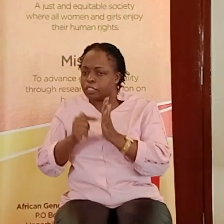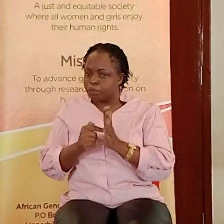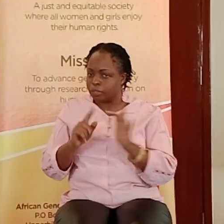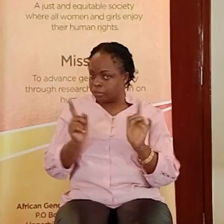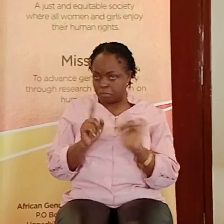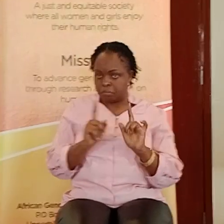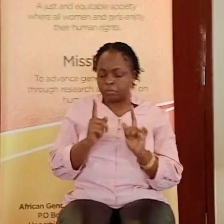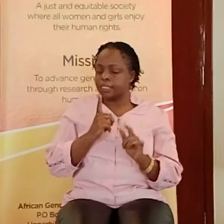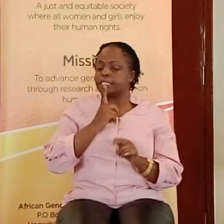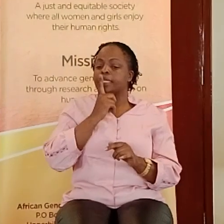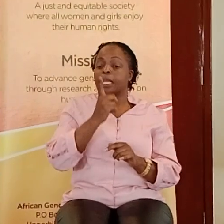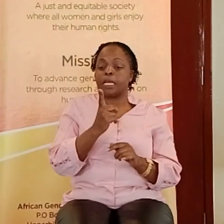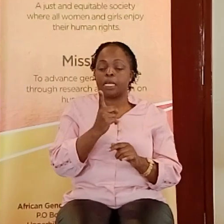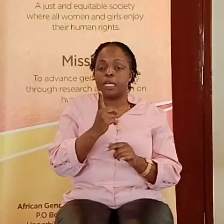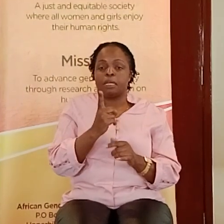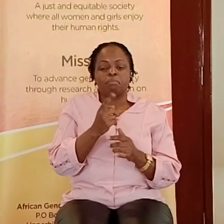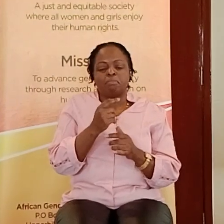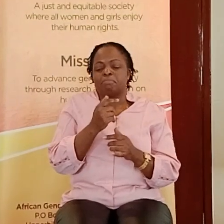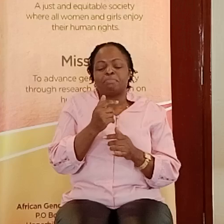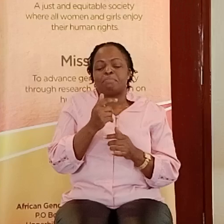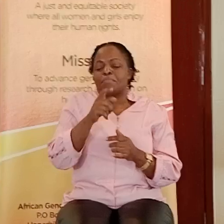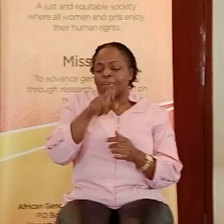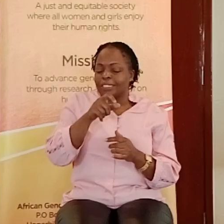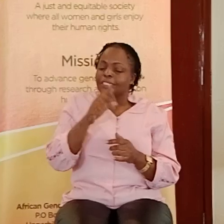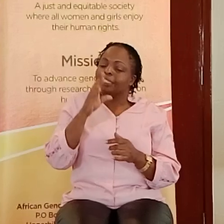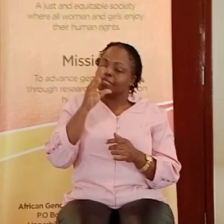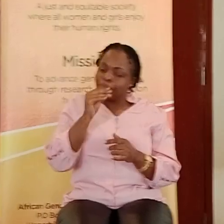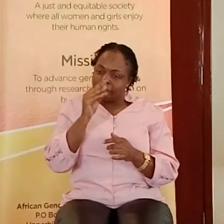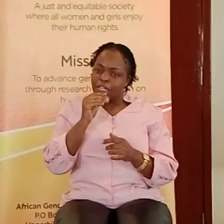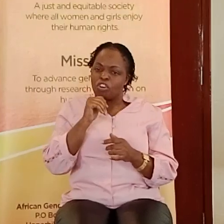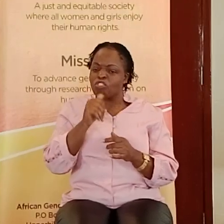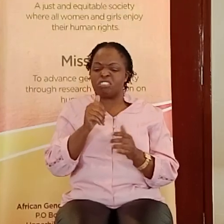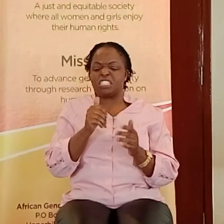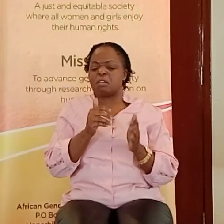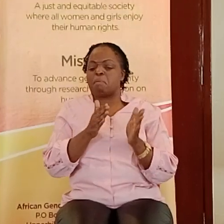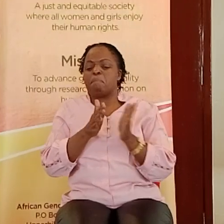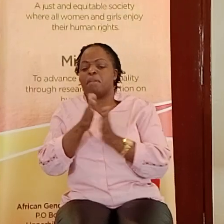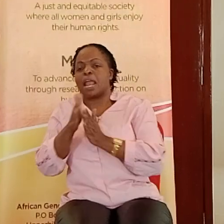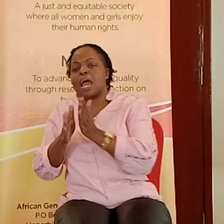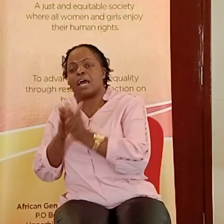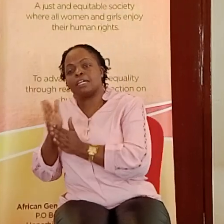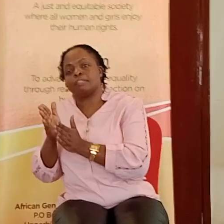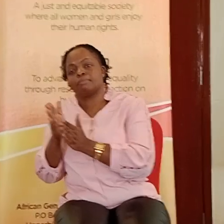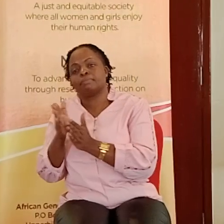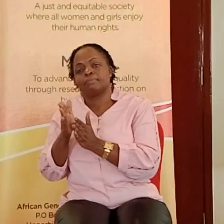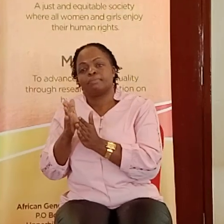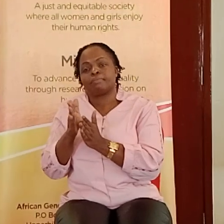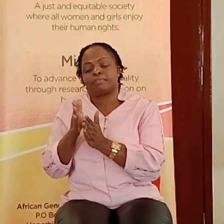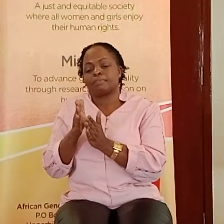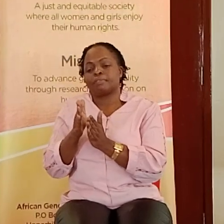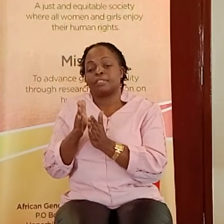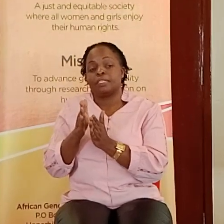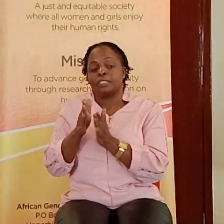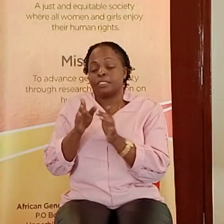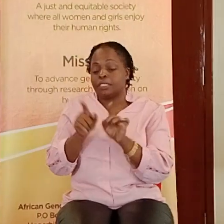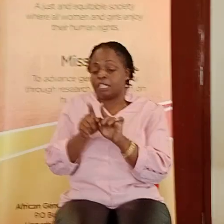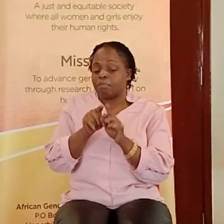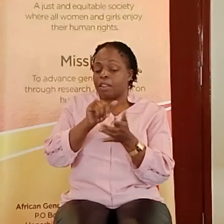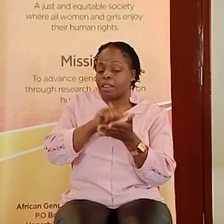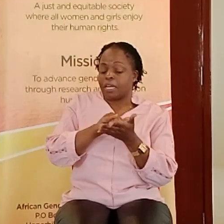it when that time comes. Be spontaneous, you don't have to plan it. it helps in the discussion,